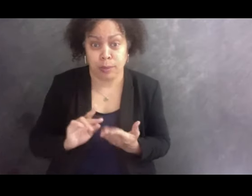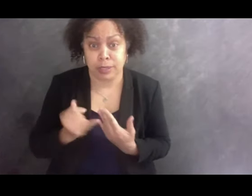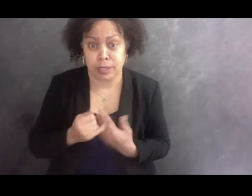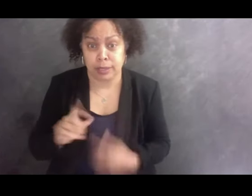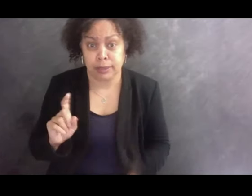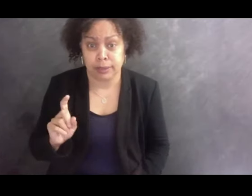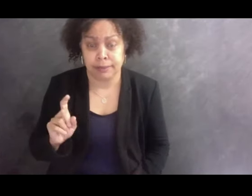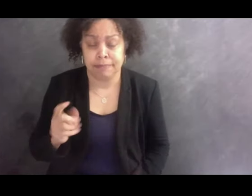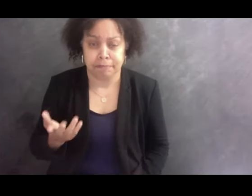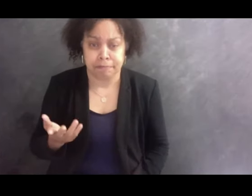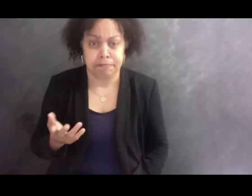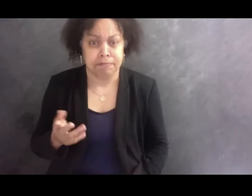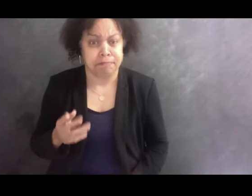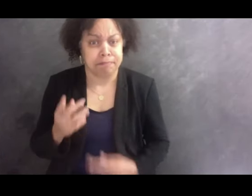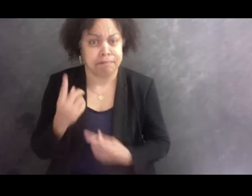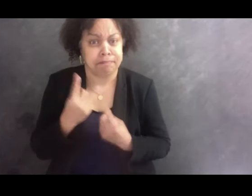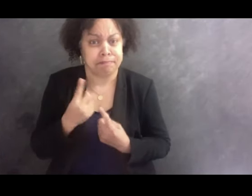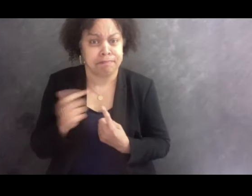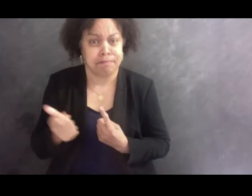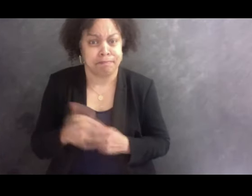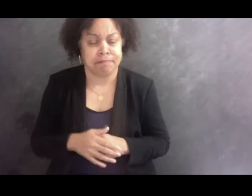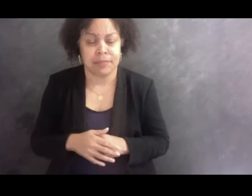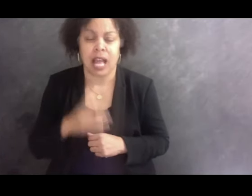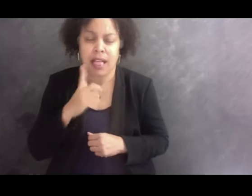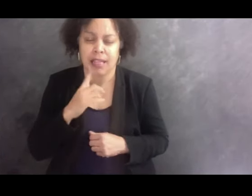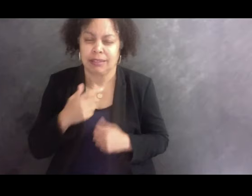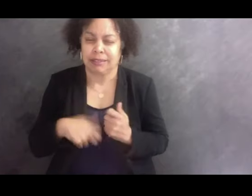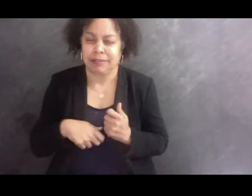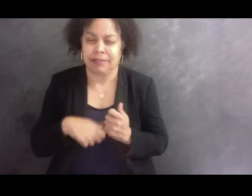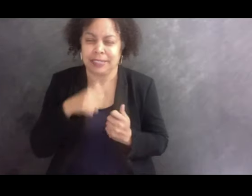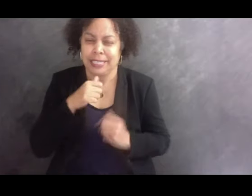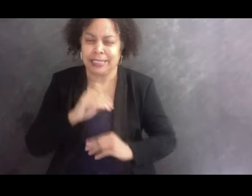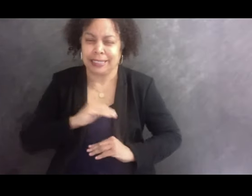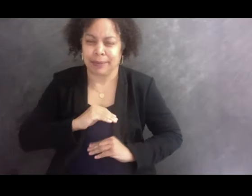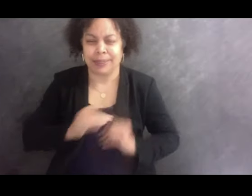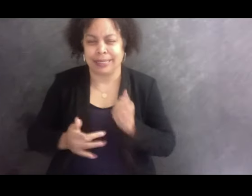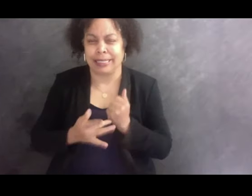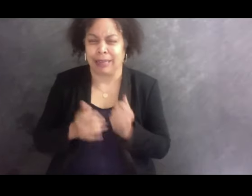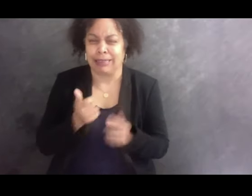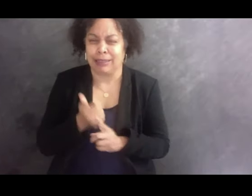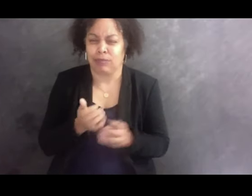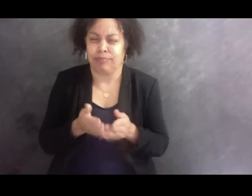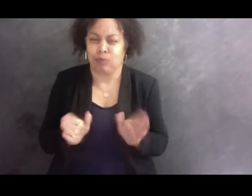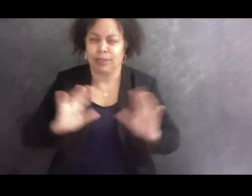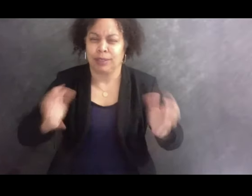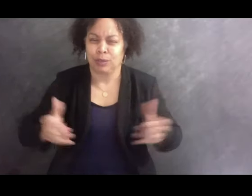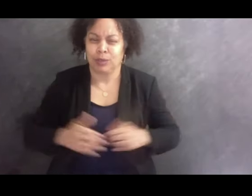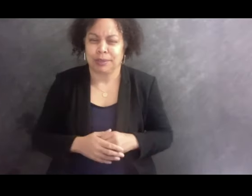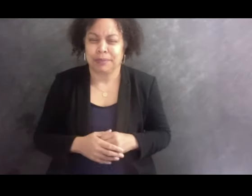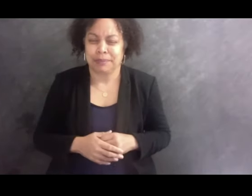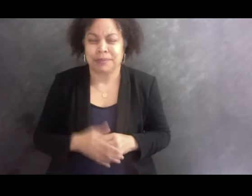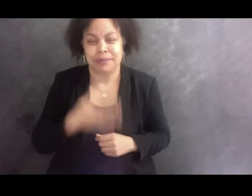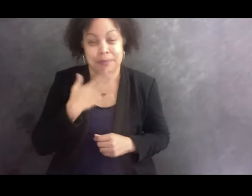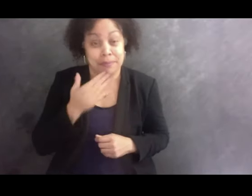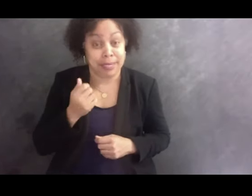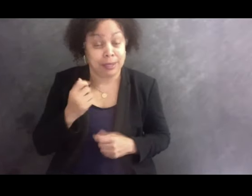perhaps a bit unsatisfying. I think technology is something that has broad parameters. So I'd say maybe the best way to consider whether your